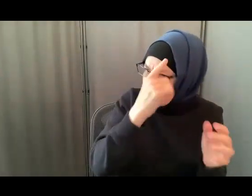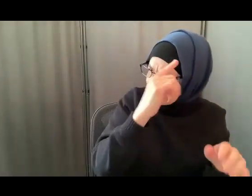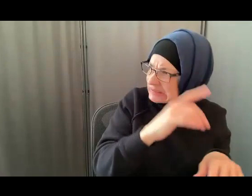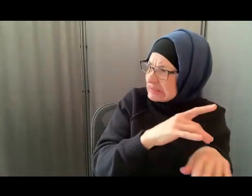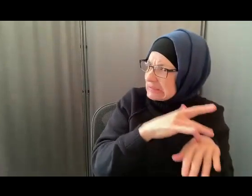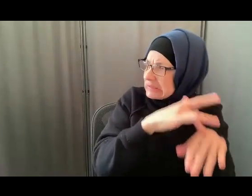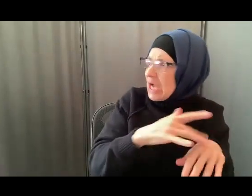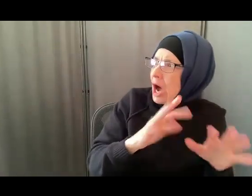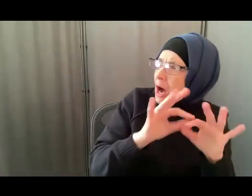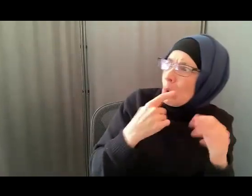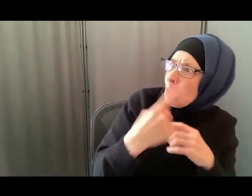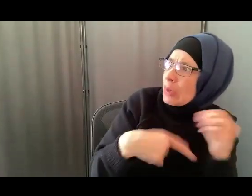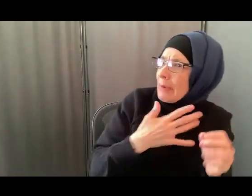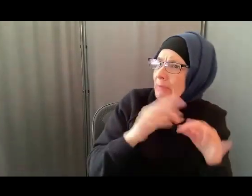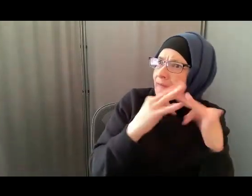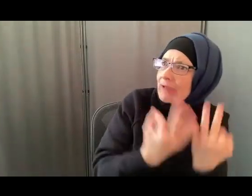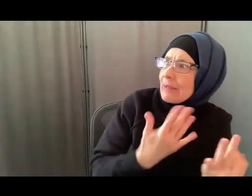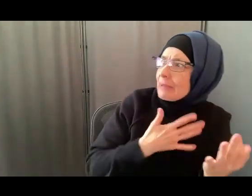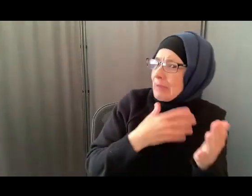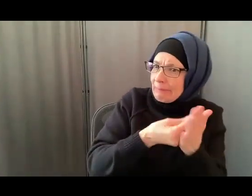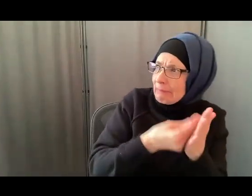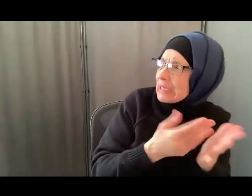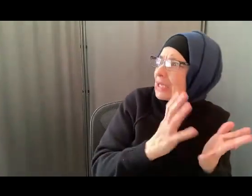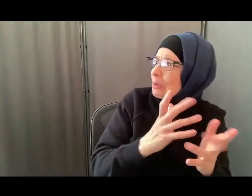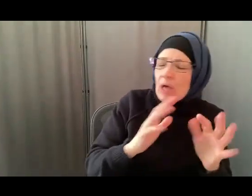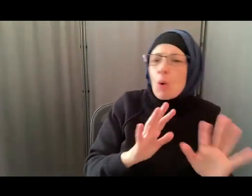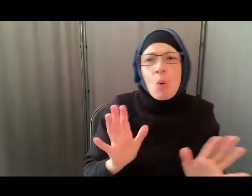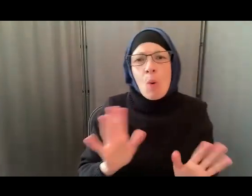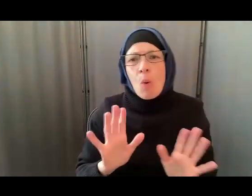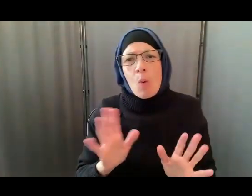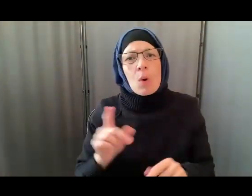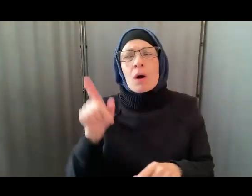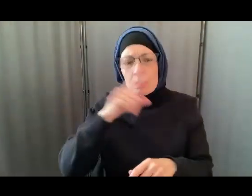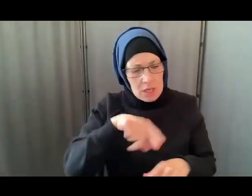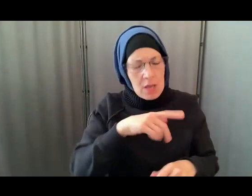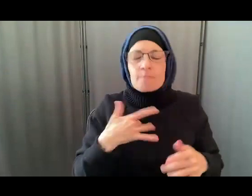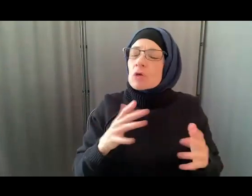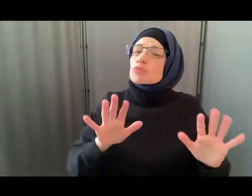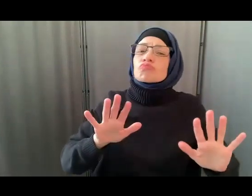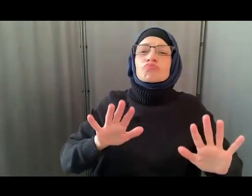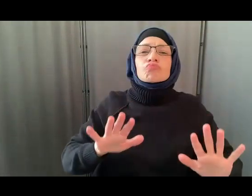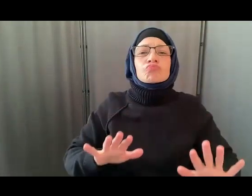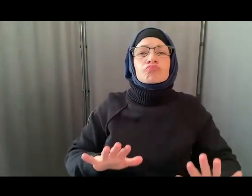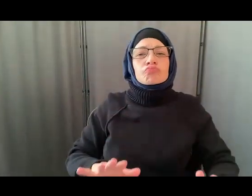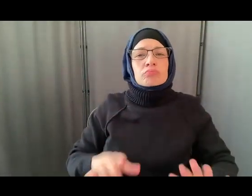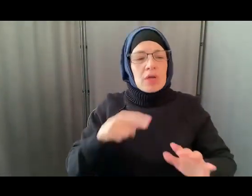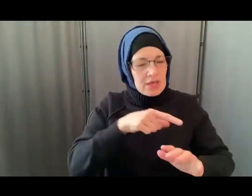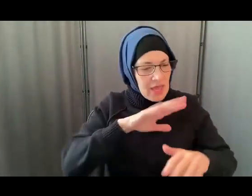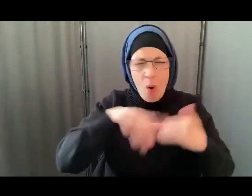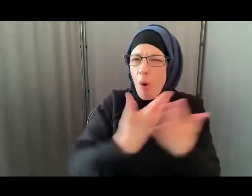fight against the aggressors who wanted to exterminate the Muslim community.